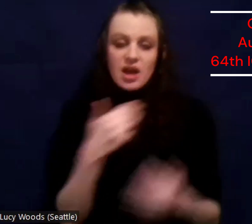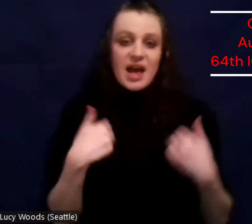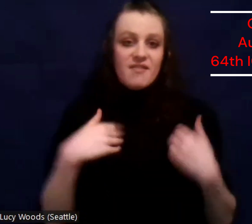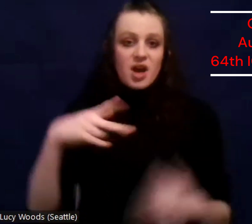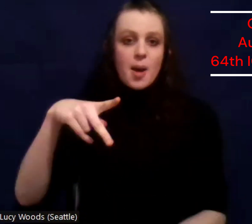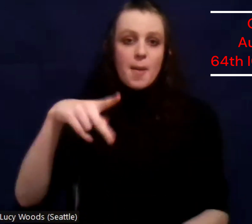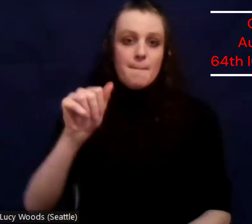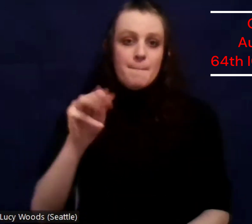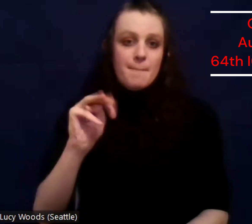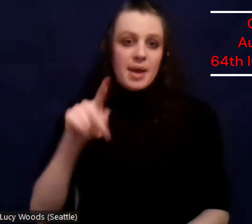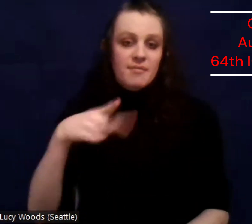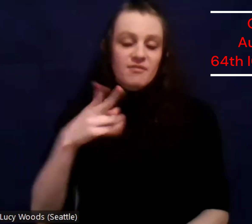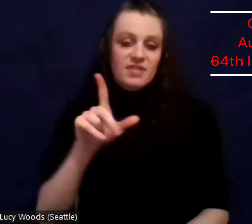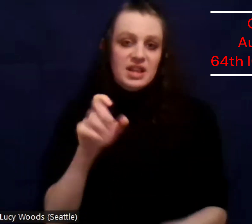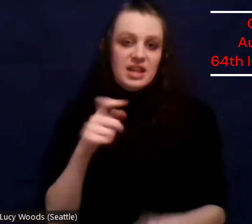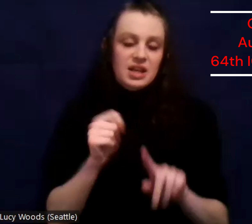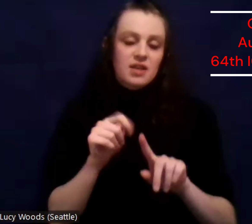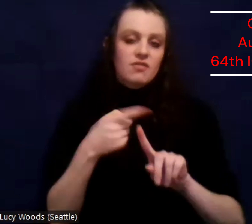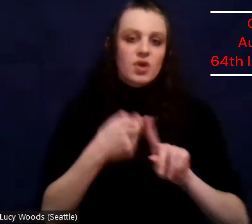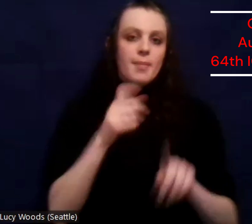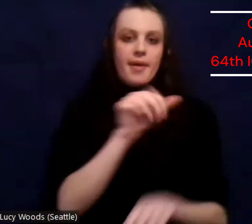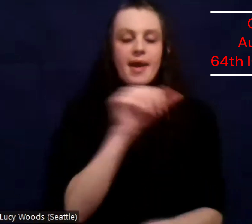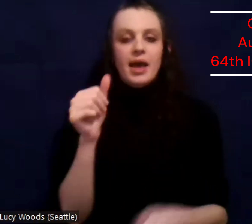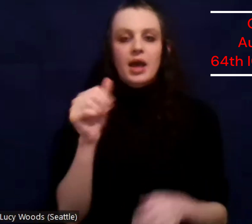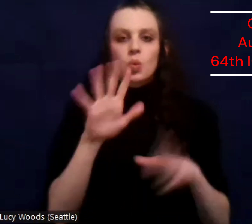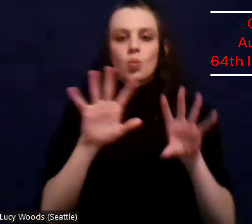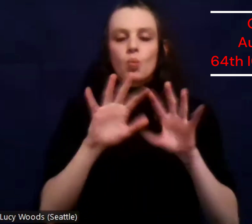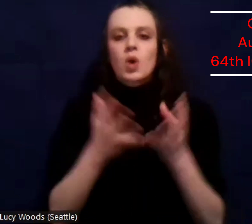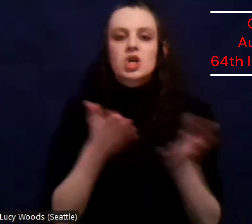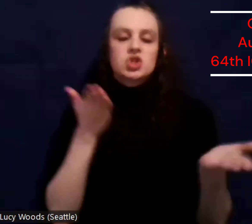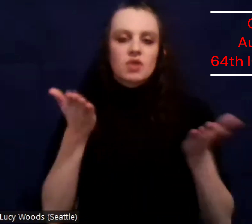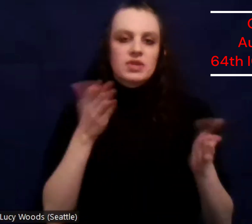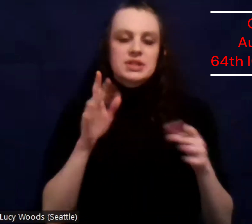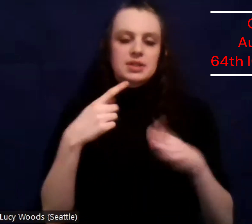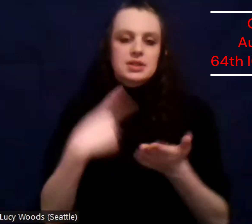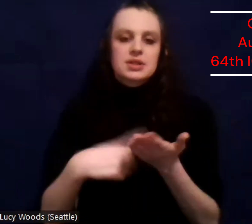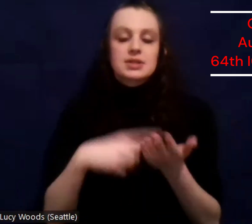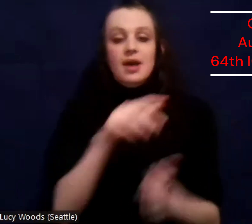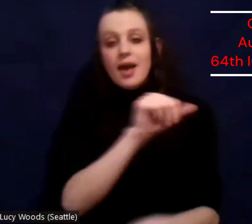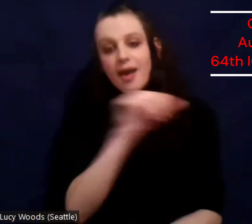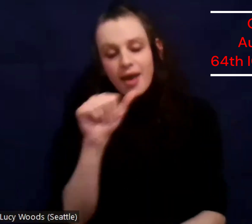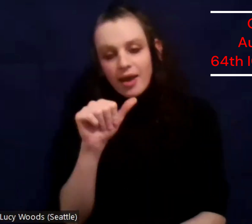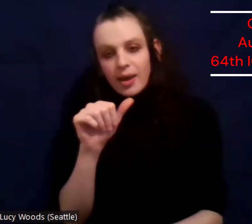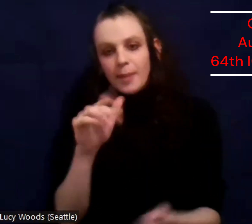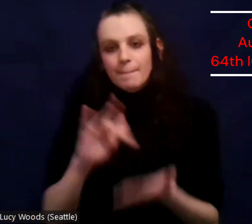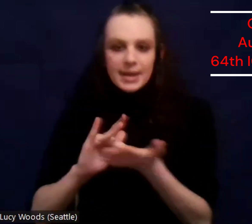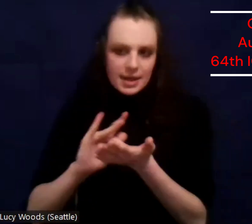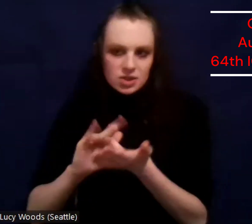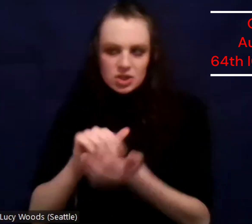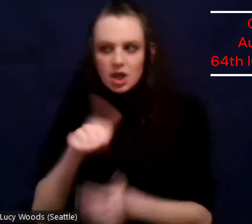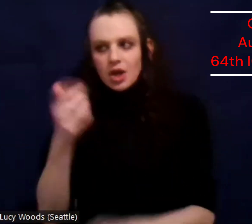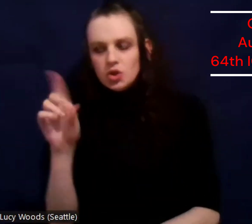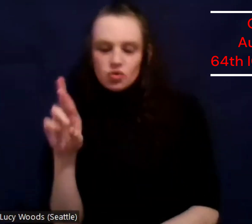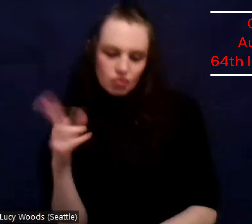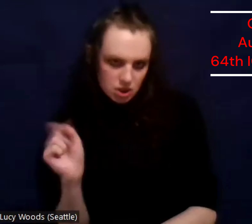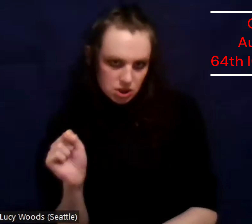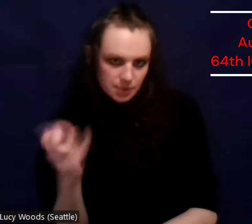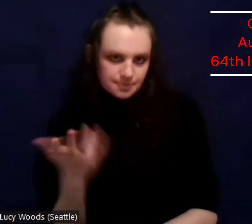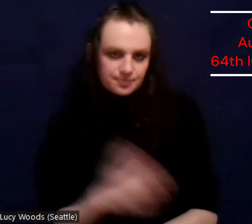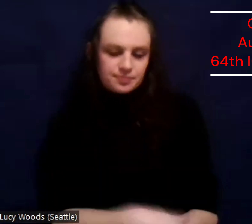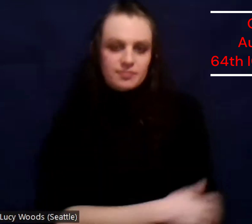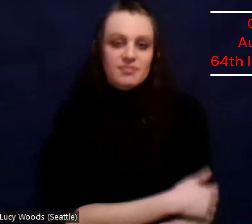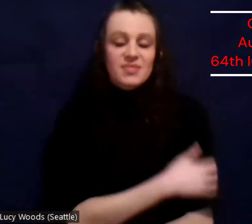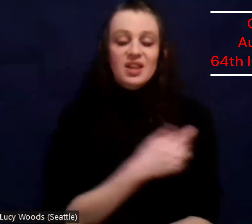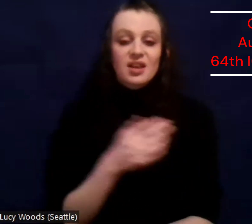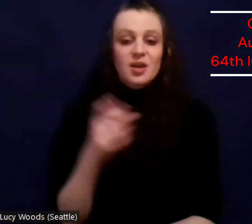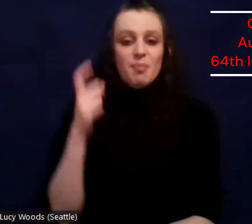World Services called AA Medications and Other Drugs. Um, this is a part of my life